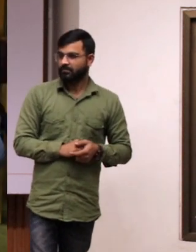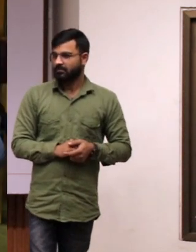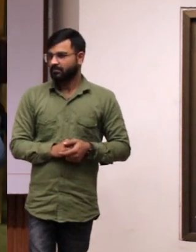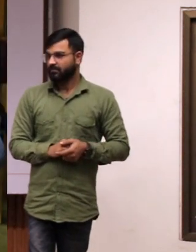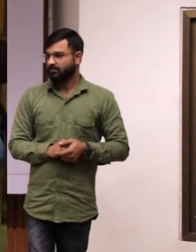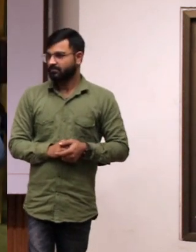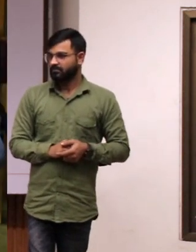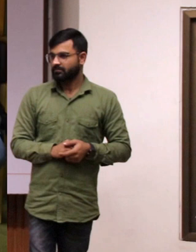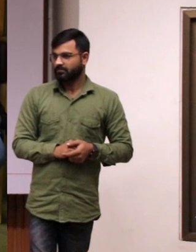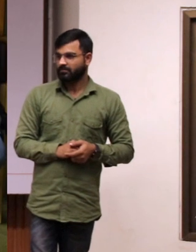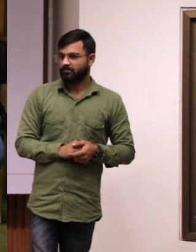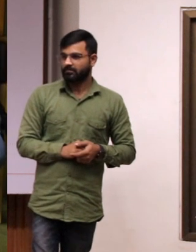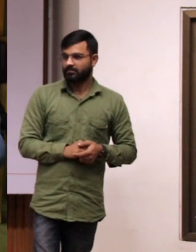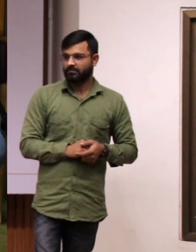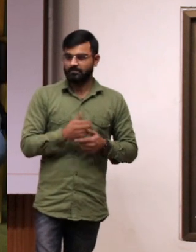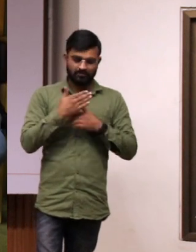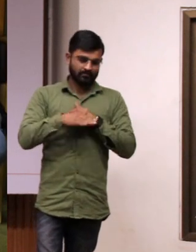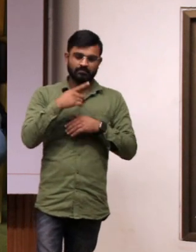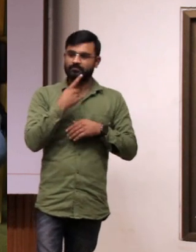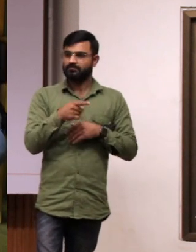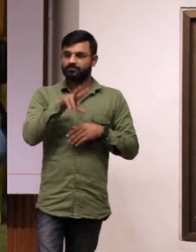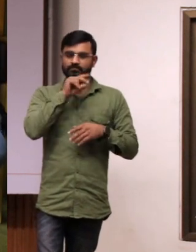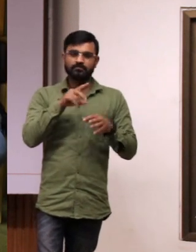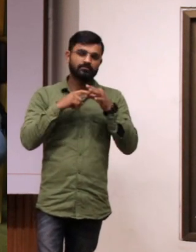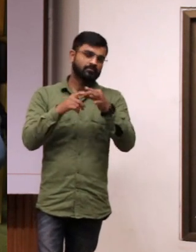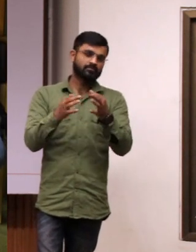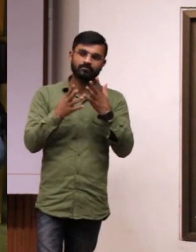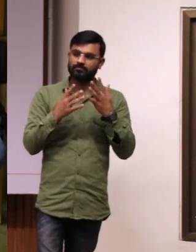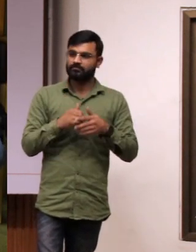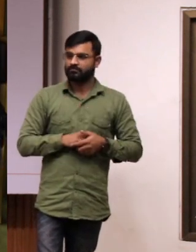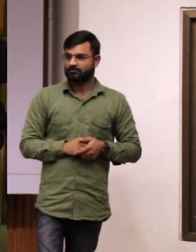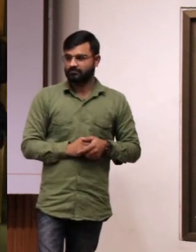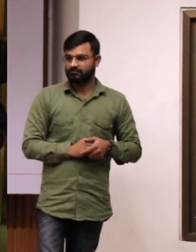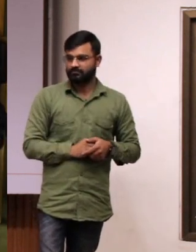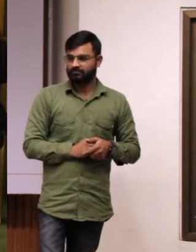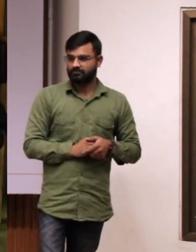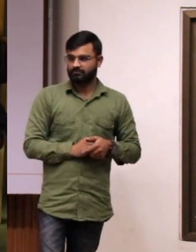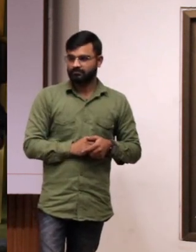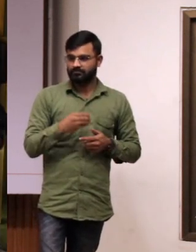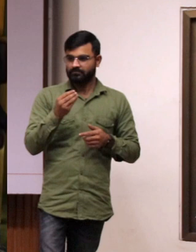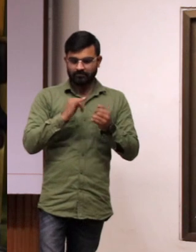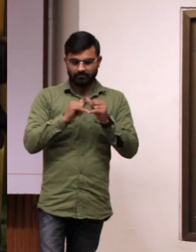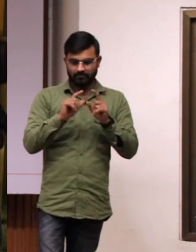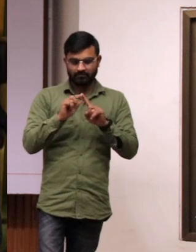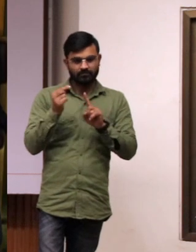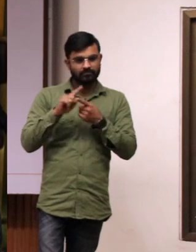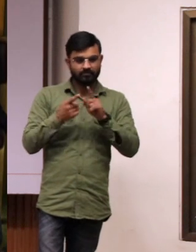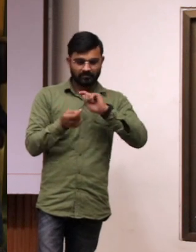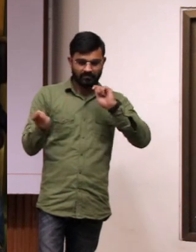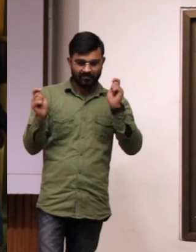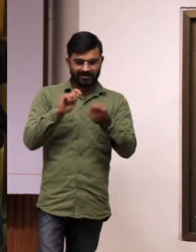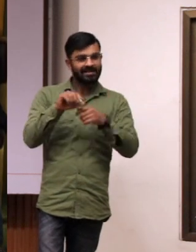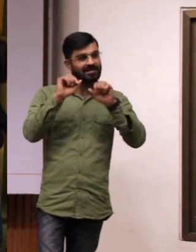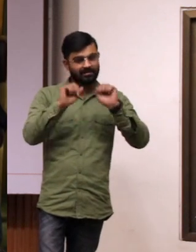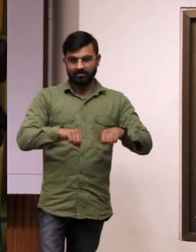Please, on the mic, please, on the mic, we are recording. Yeah. Okay, yeah, I won't continue on this, but my specific question was, is there some scope for specific changes in the